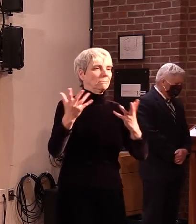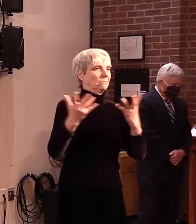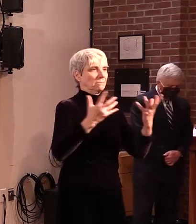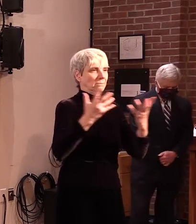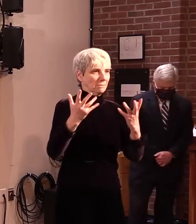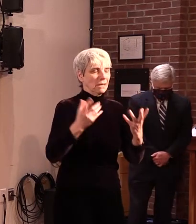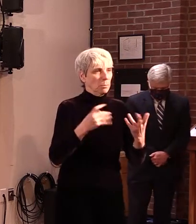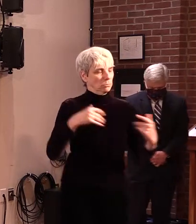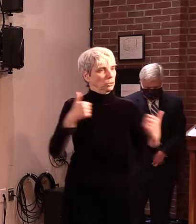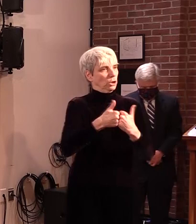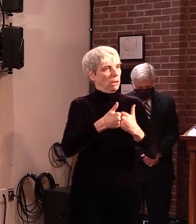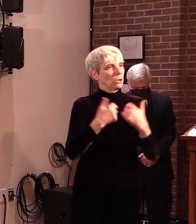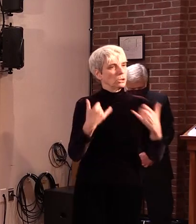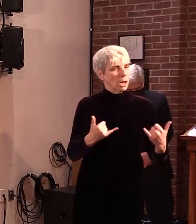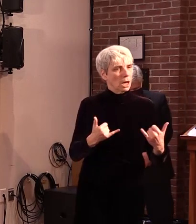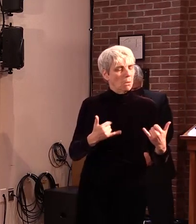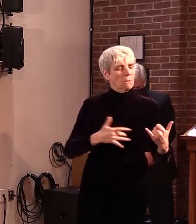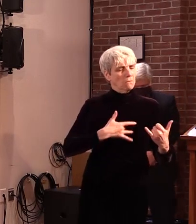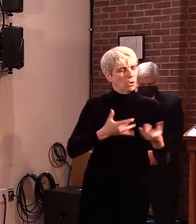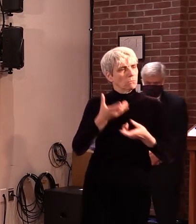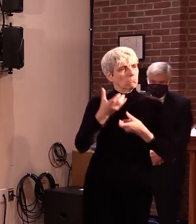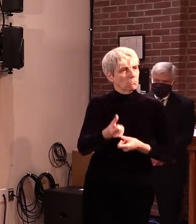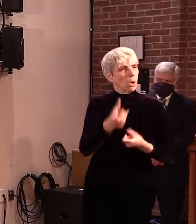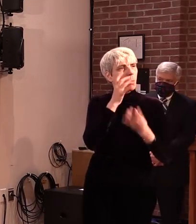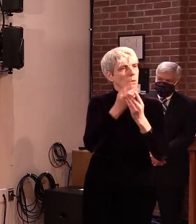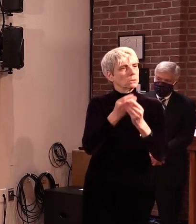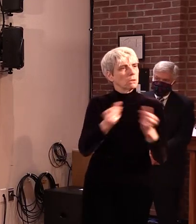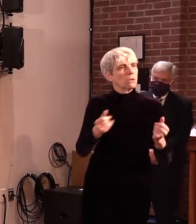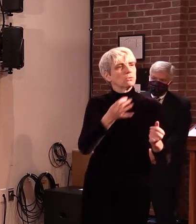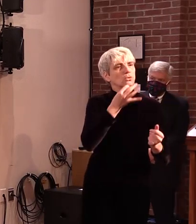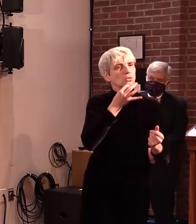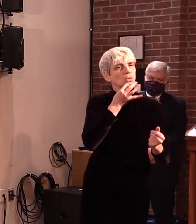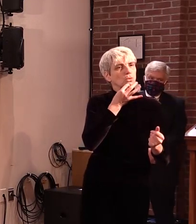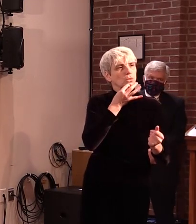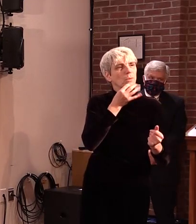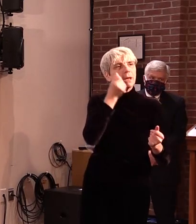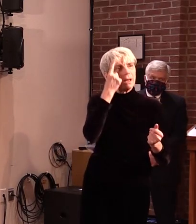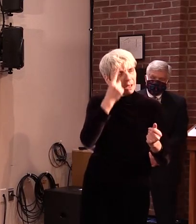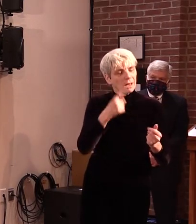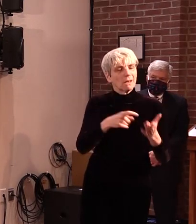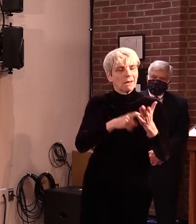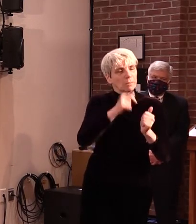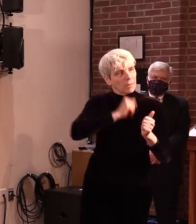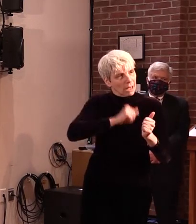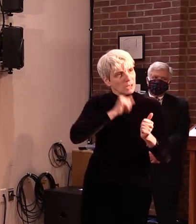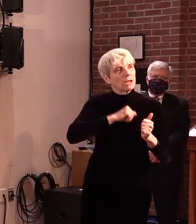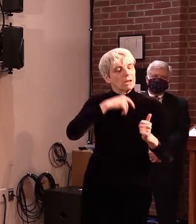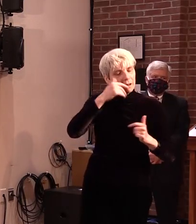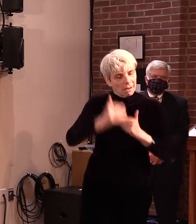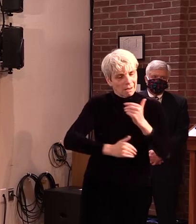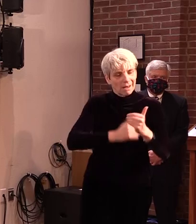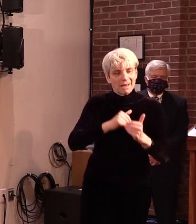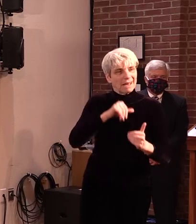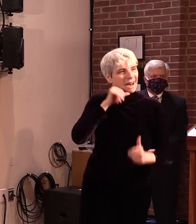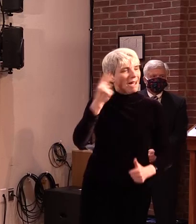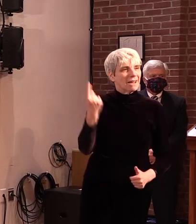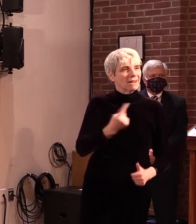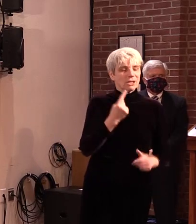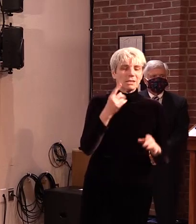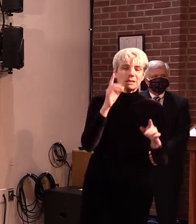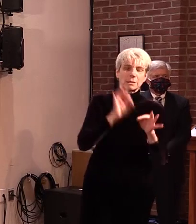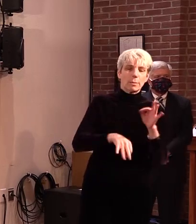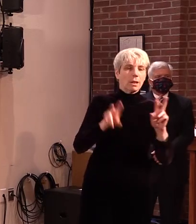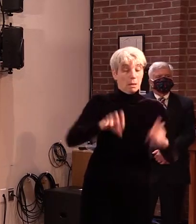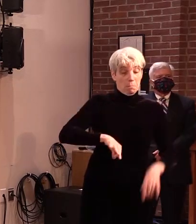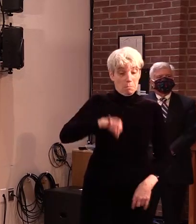issues will be addressed in the coming weeks, but it does require everyone to work together. It's not a simple fee-for-service model. And